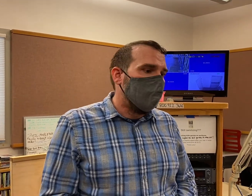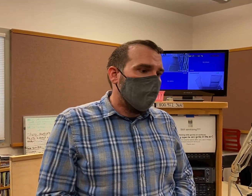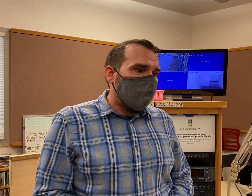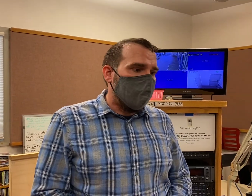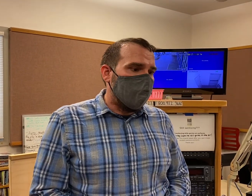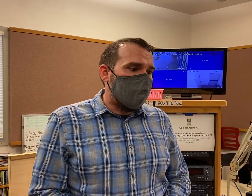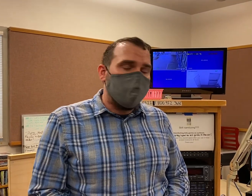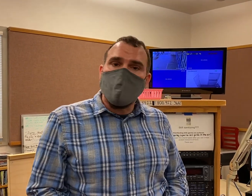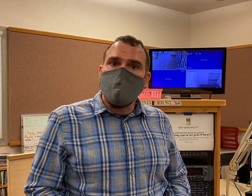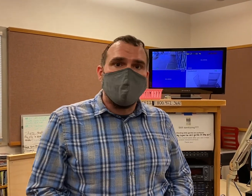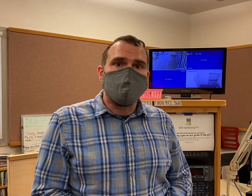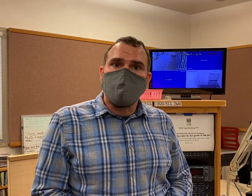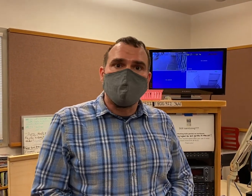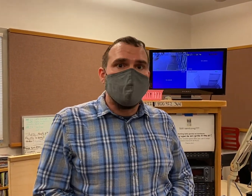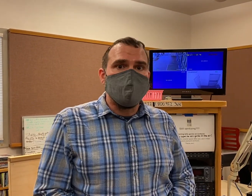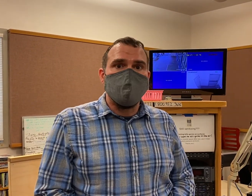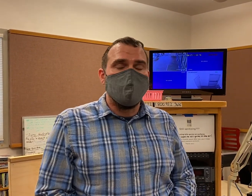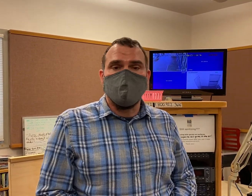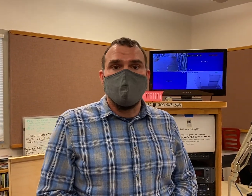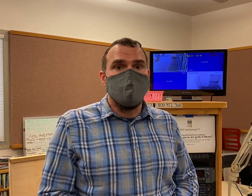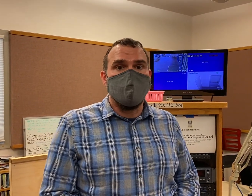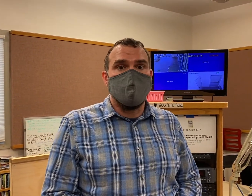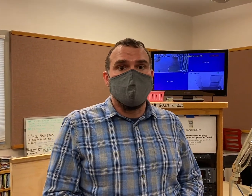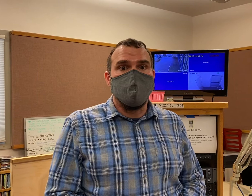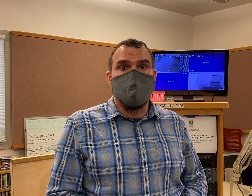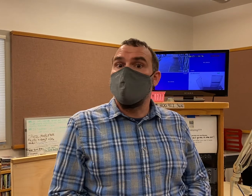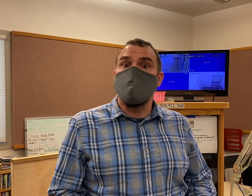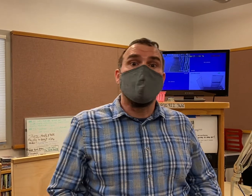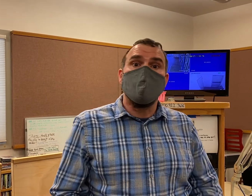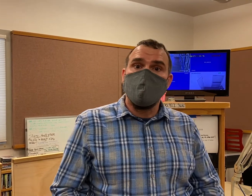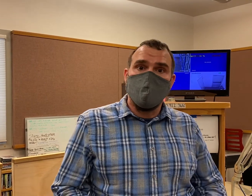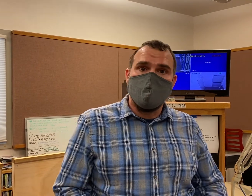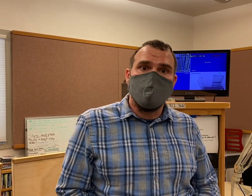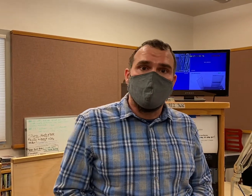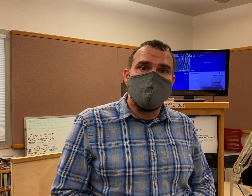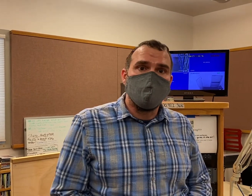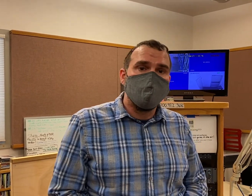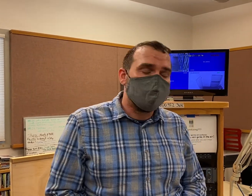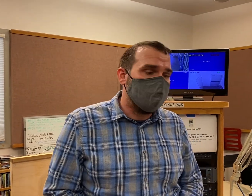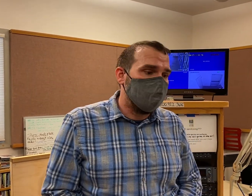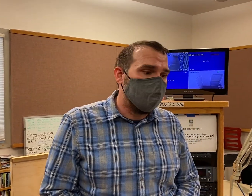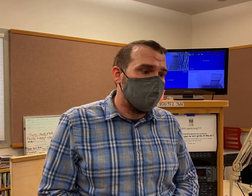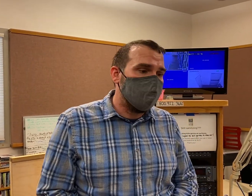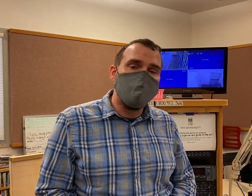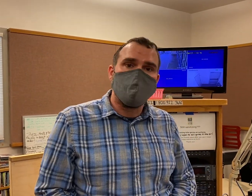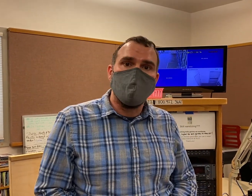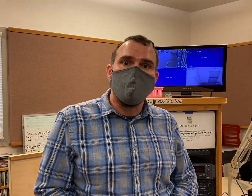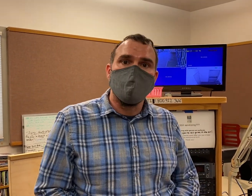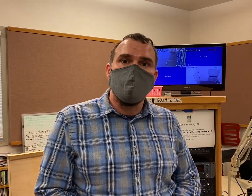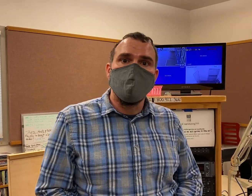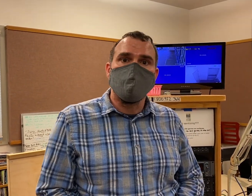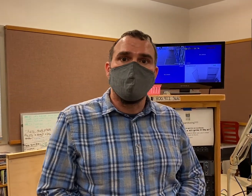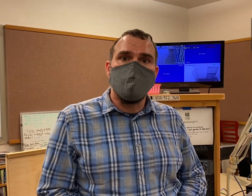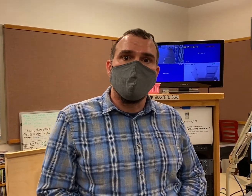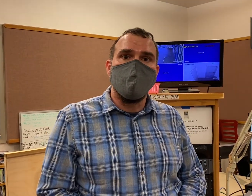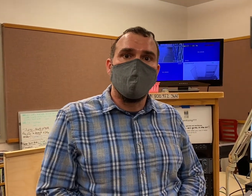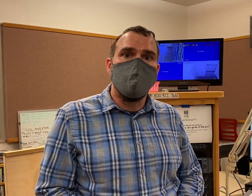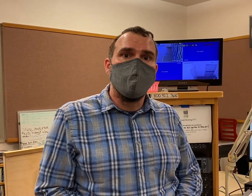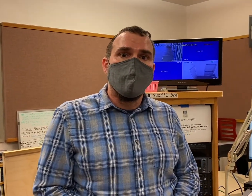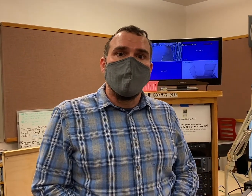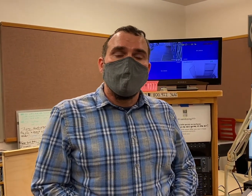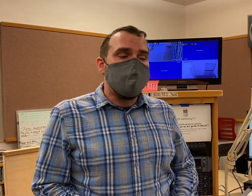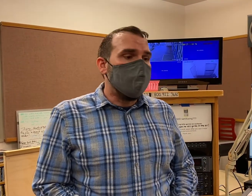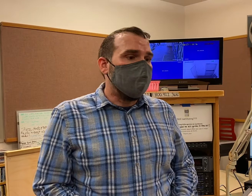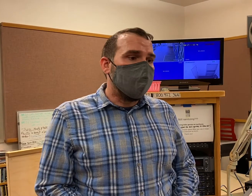now. Podcasts are great, but they're not live by definition. So when there is breaking news, or if you want to